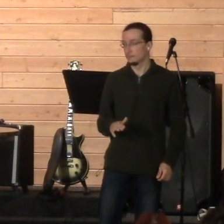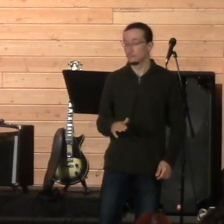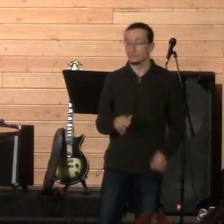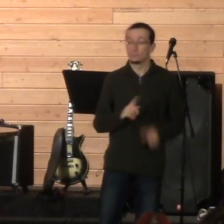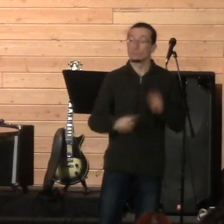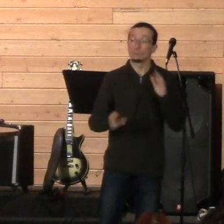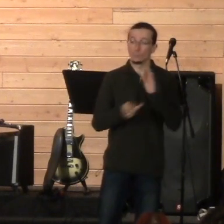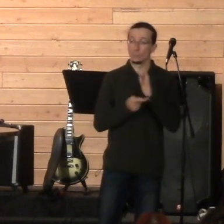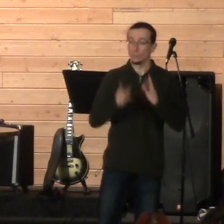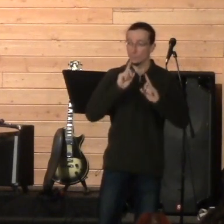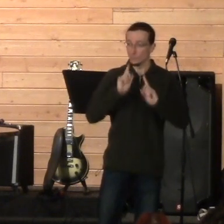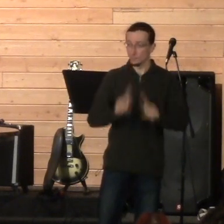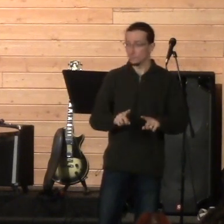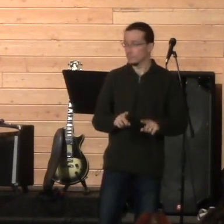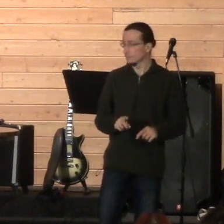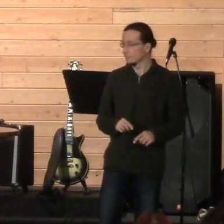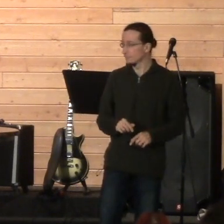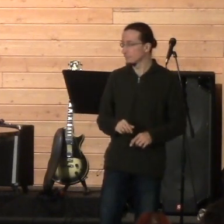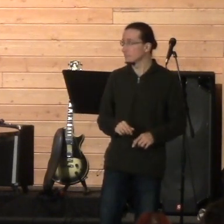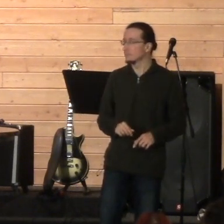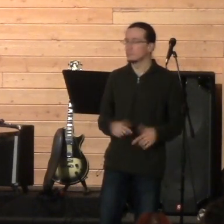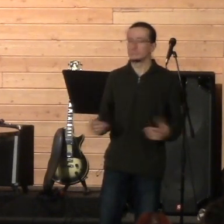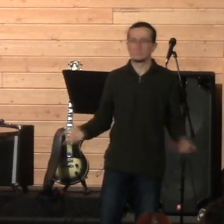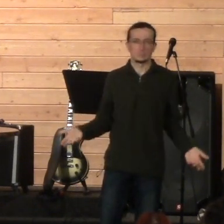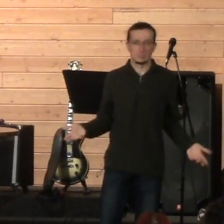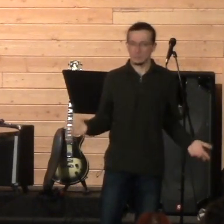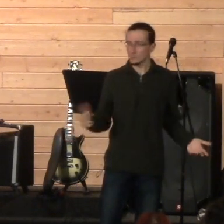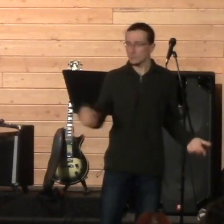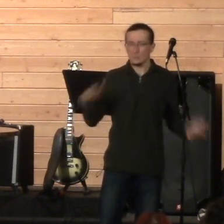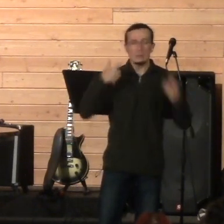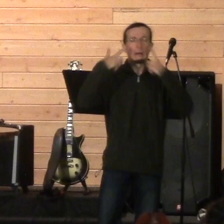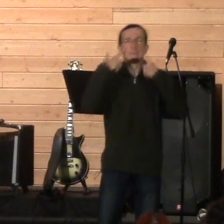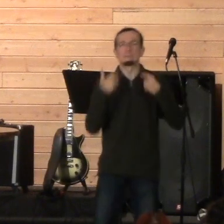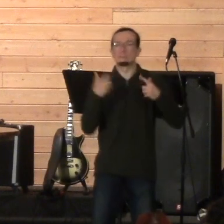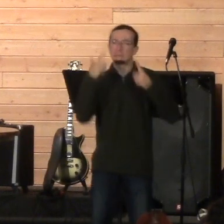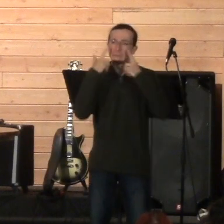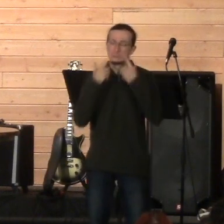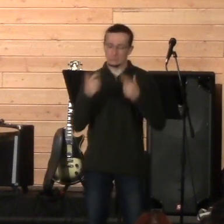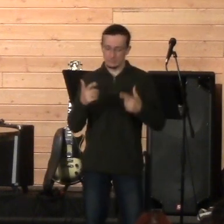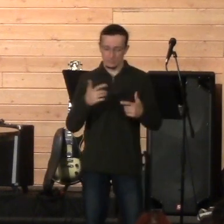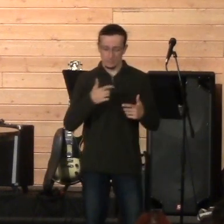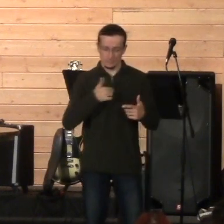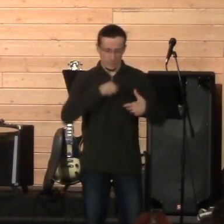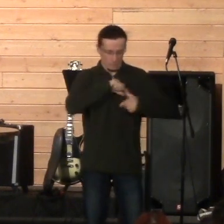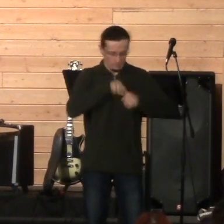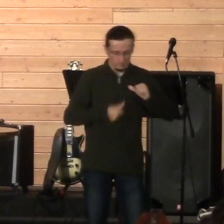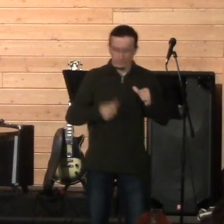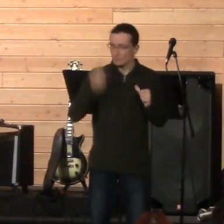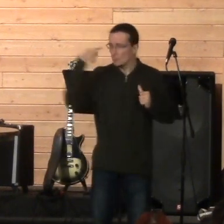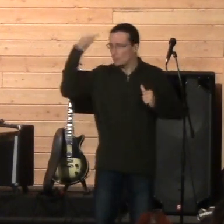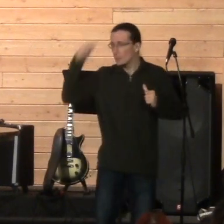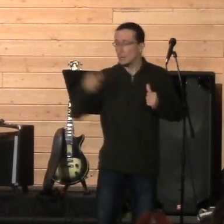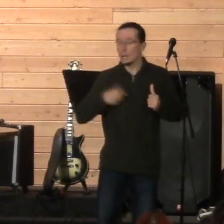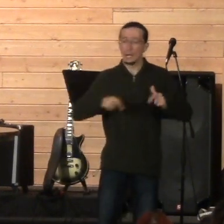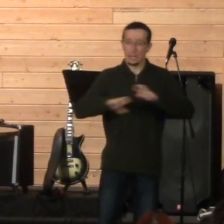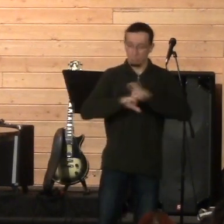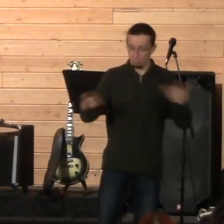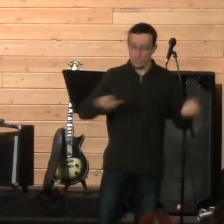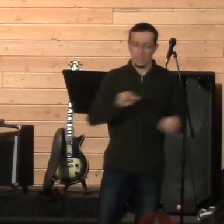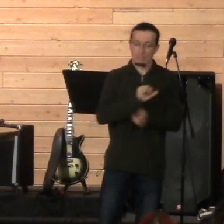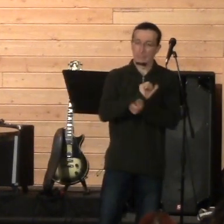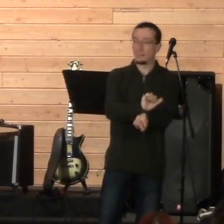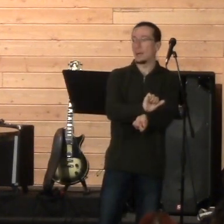Then Paul answered, why are you weeping and breaking my heart? I'm ready not only to be